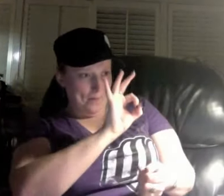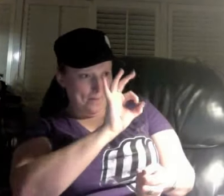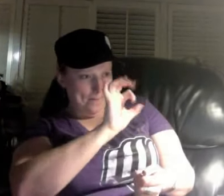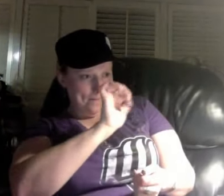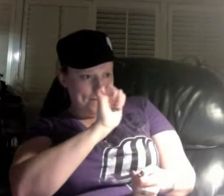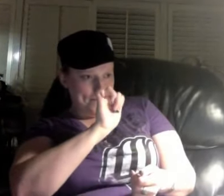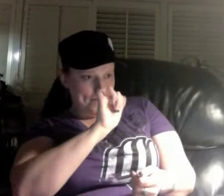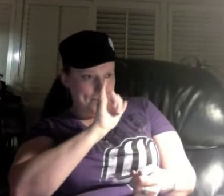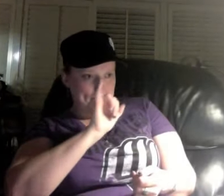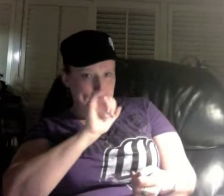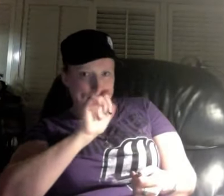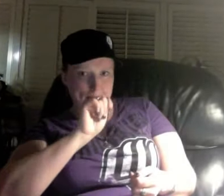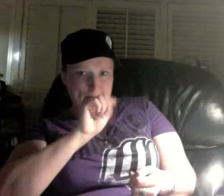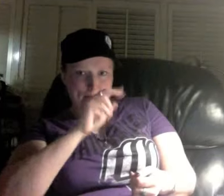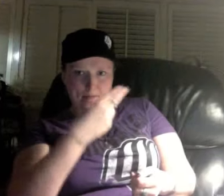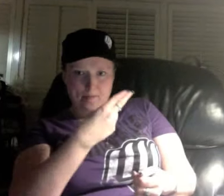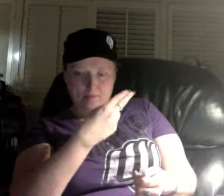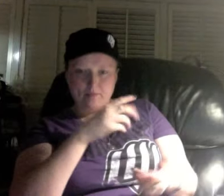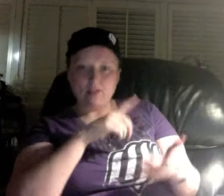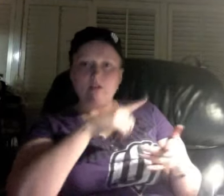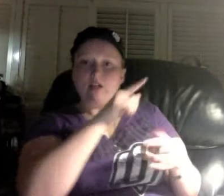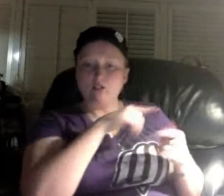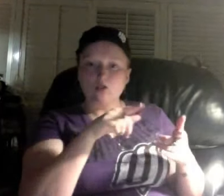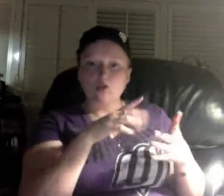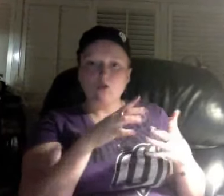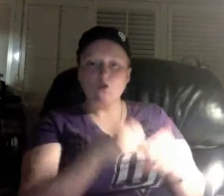that your key into heaven is essentially faith.